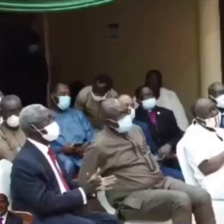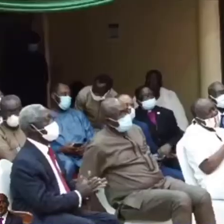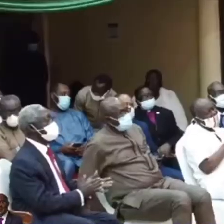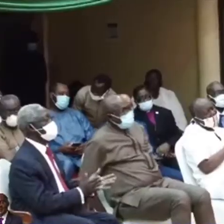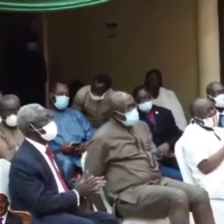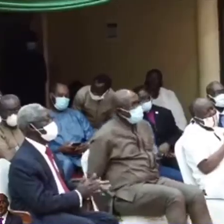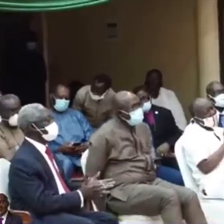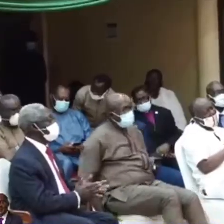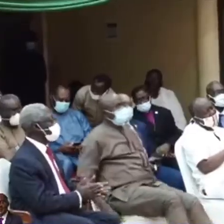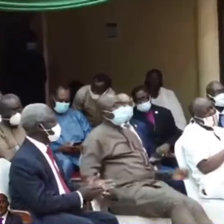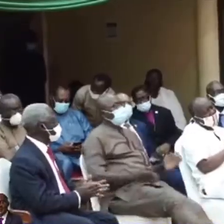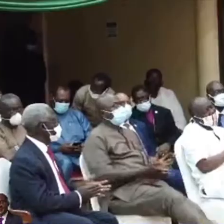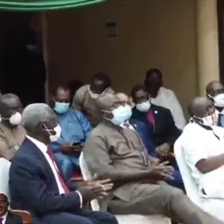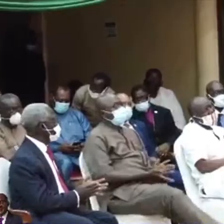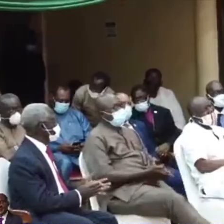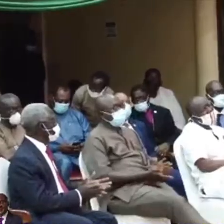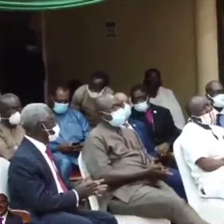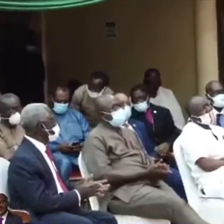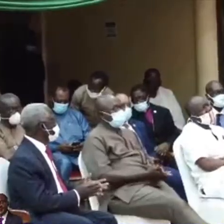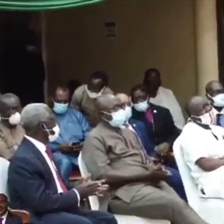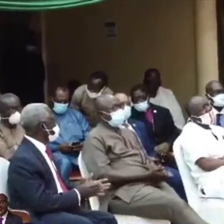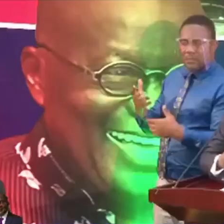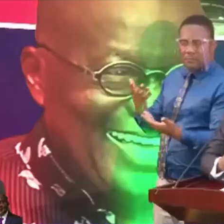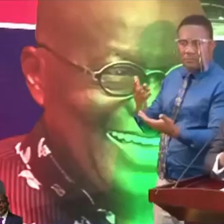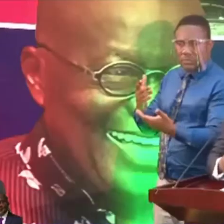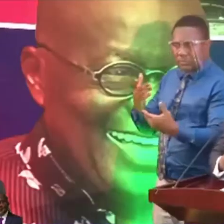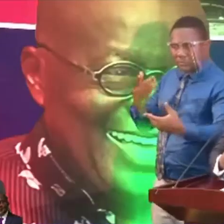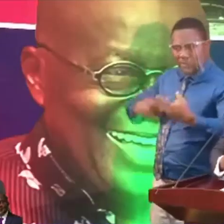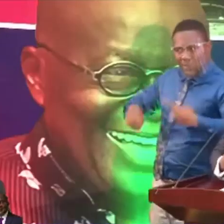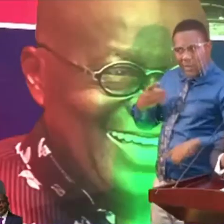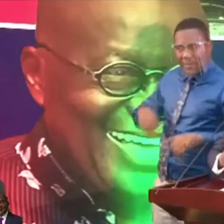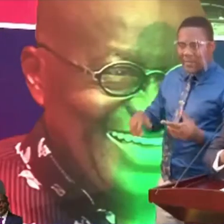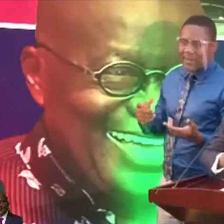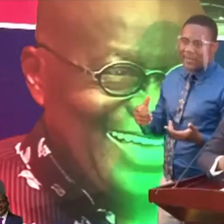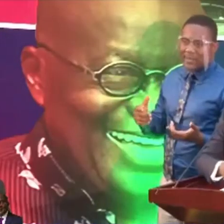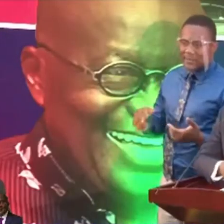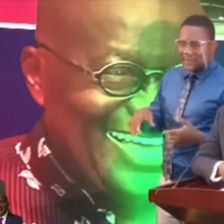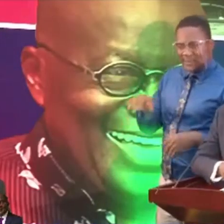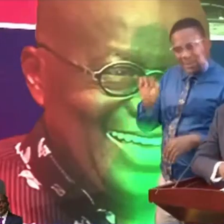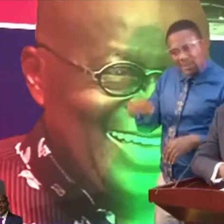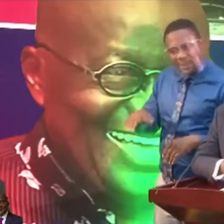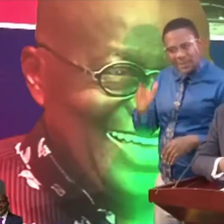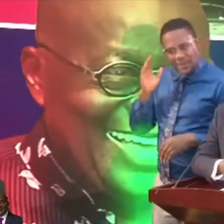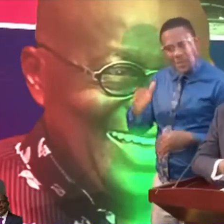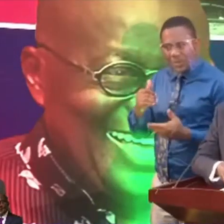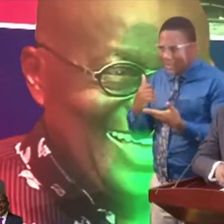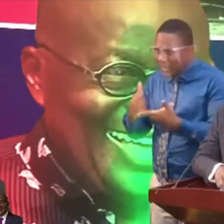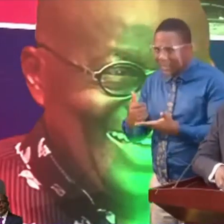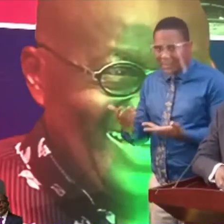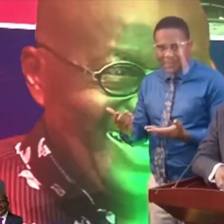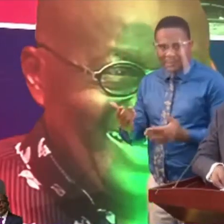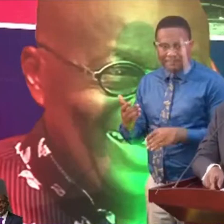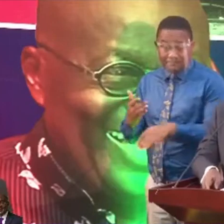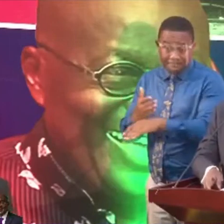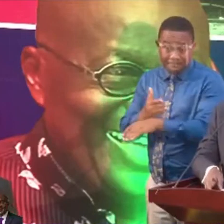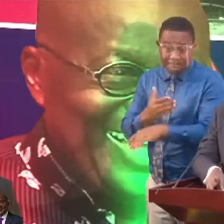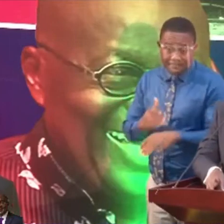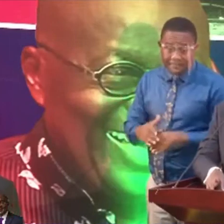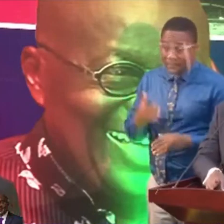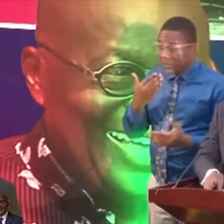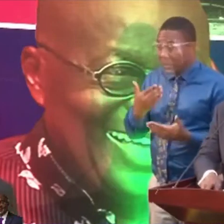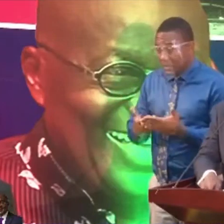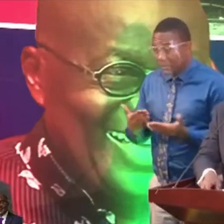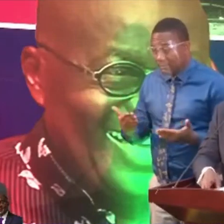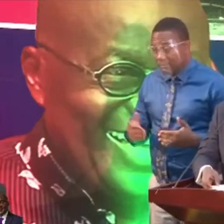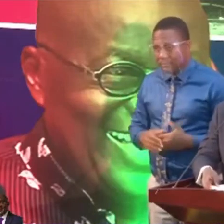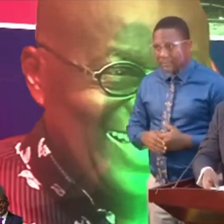empower the creative arts industry. It's going to be a real great growth pole for this country. So that is good. Wa